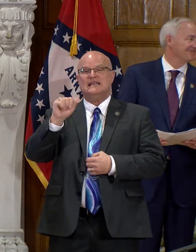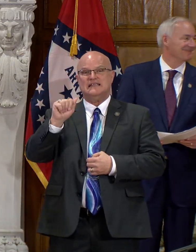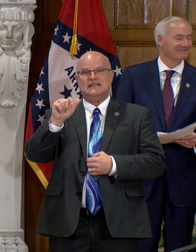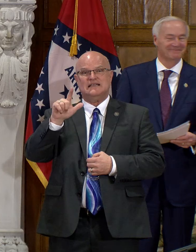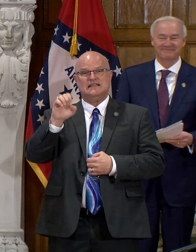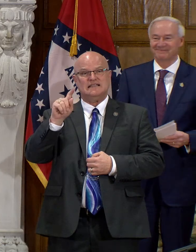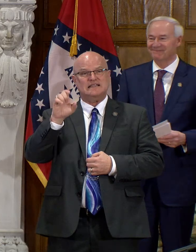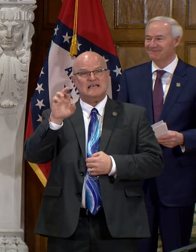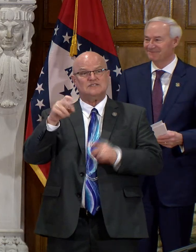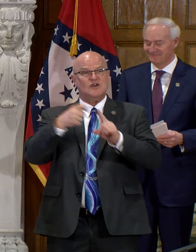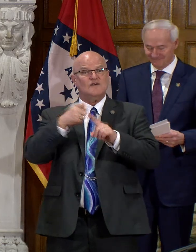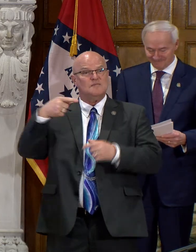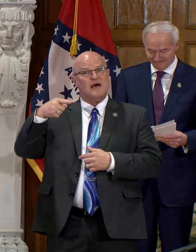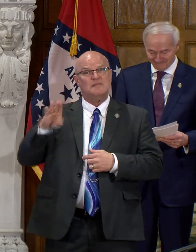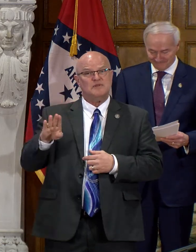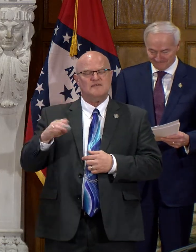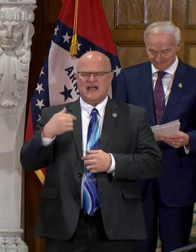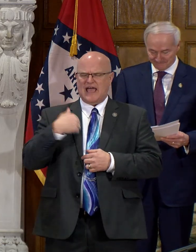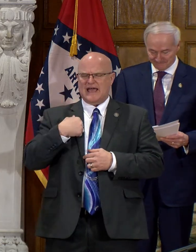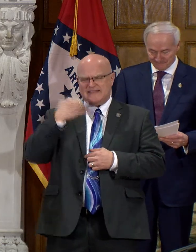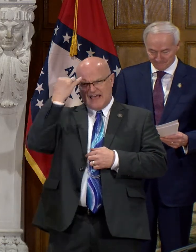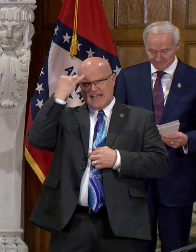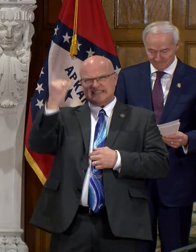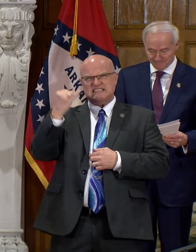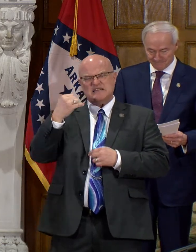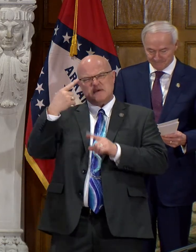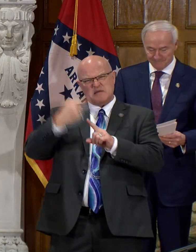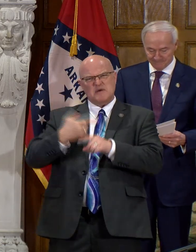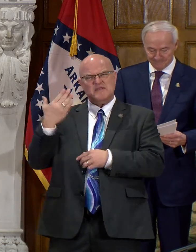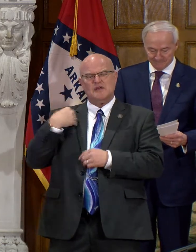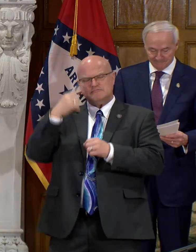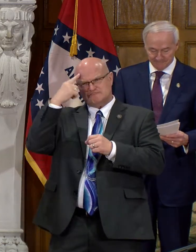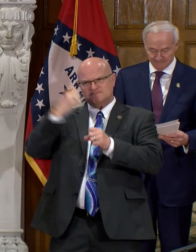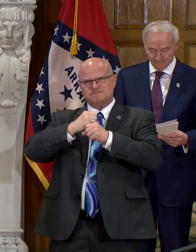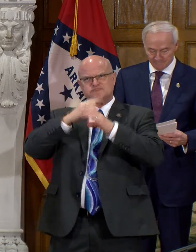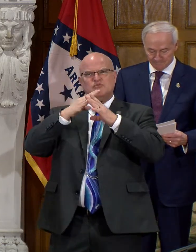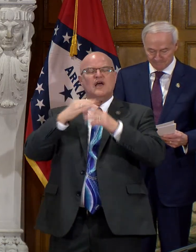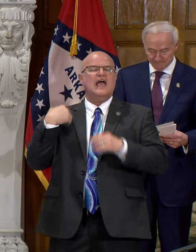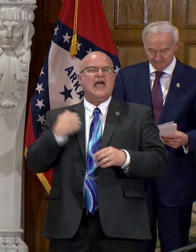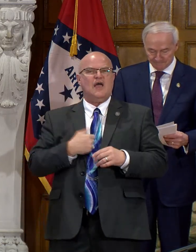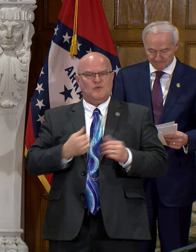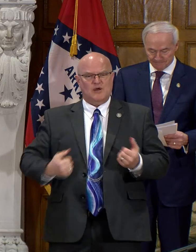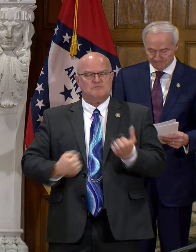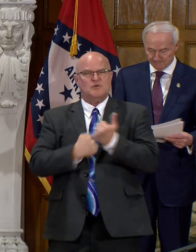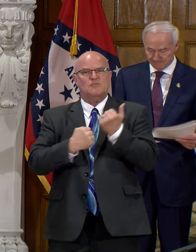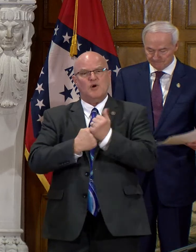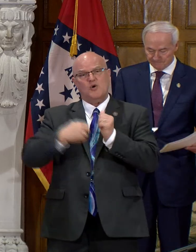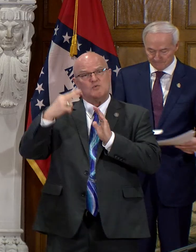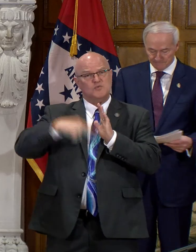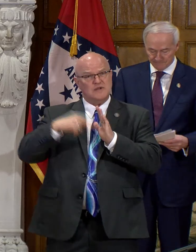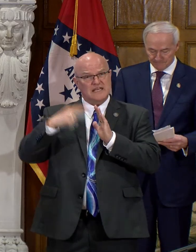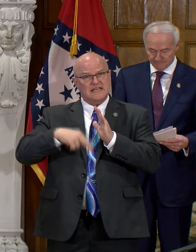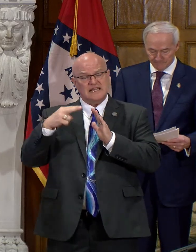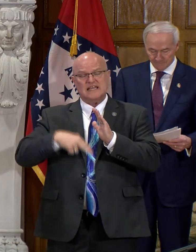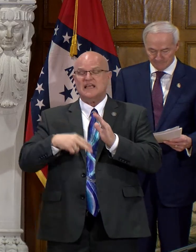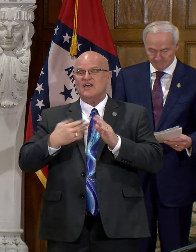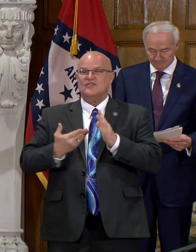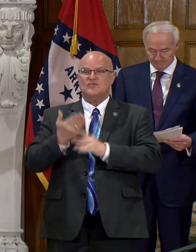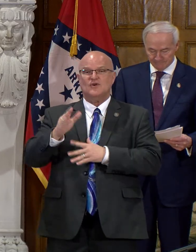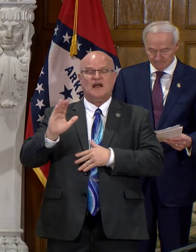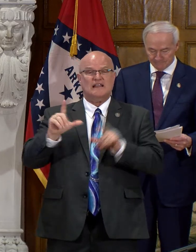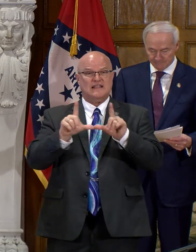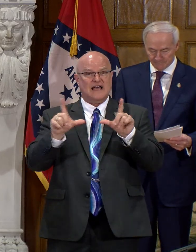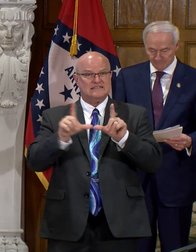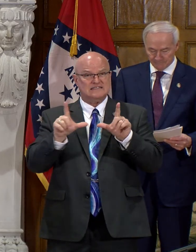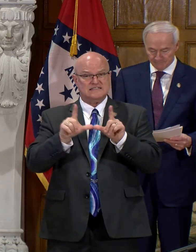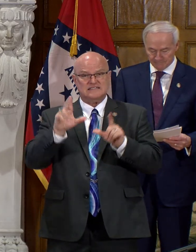Pine Bluff, had this idea in a staff meeting about a month ago. And we promote reading and literacy and early childhood programs through our